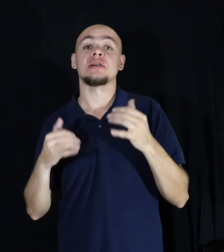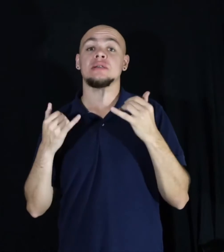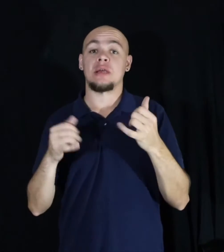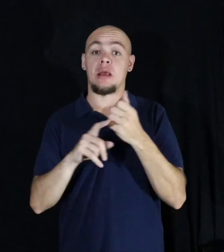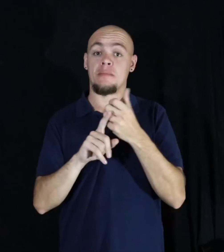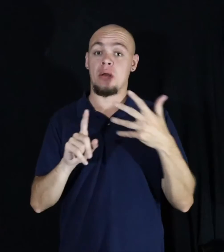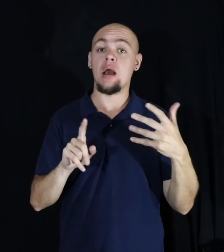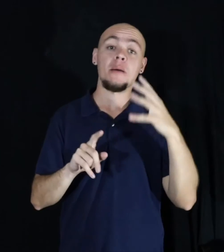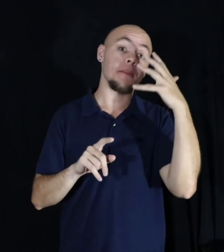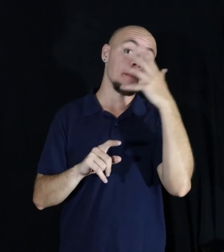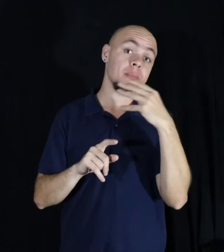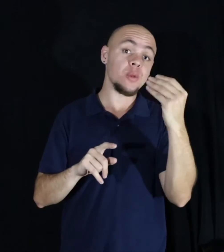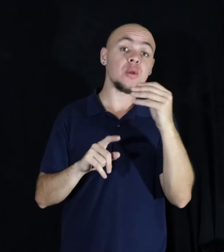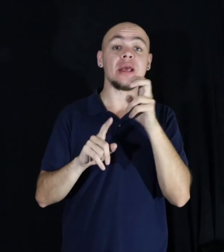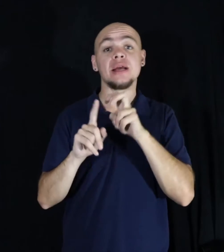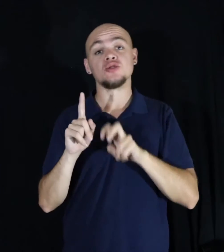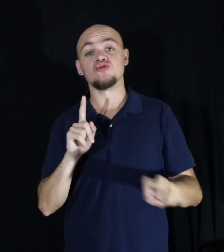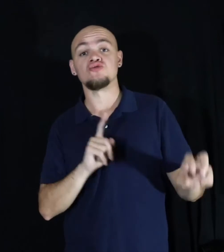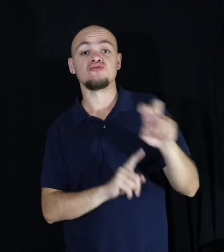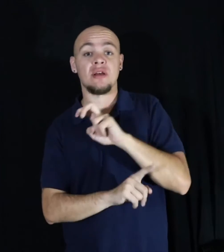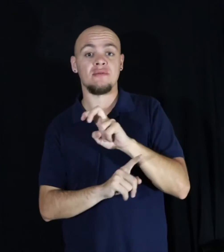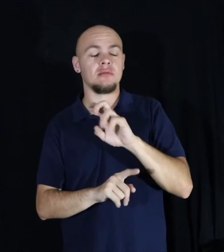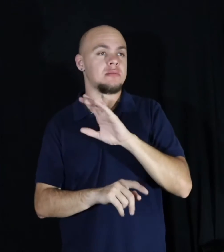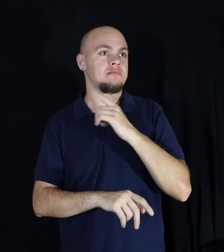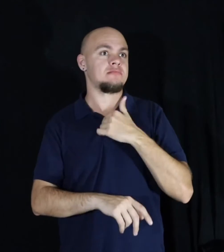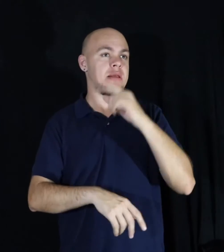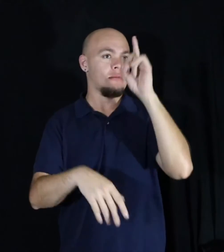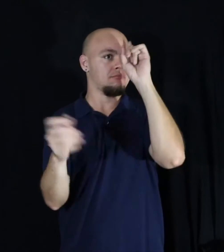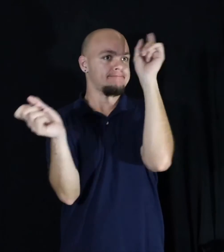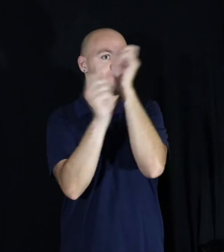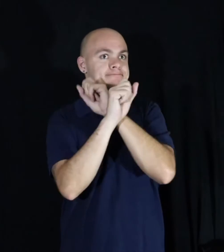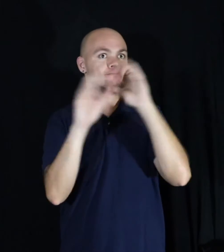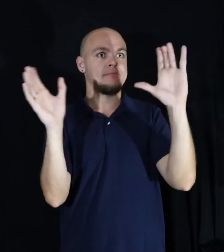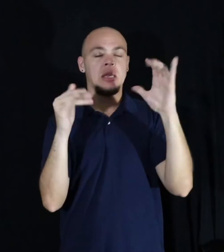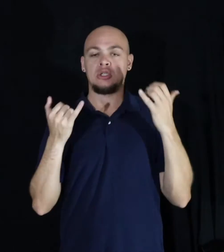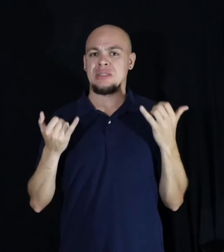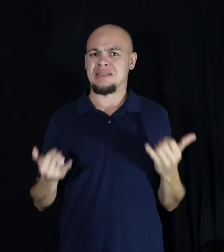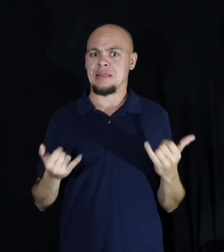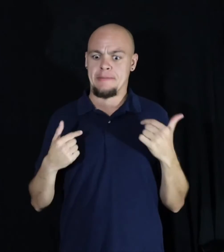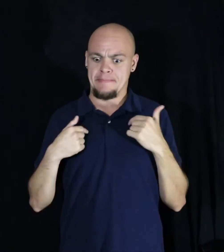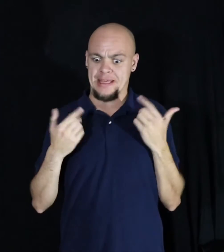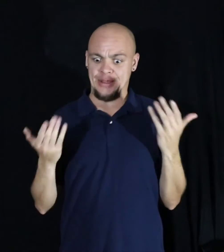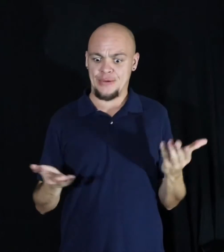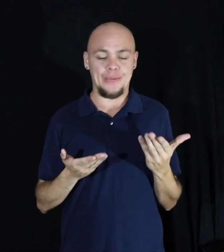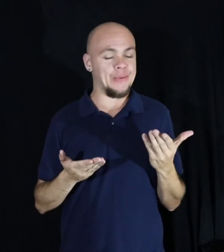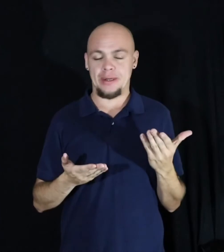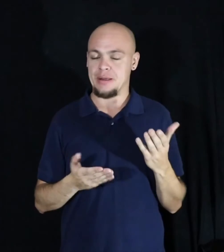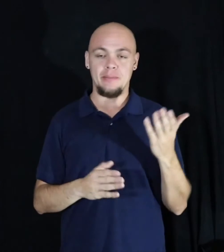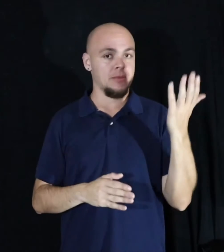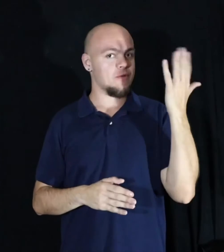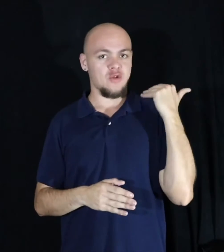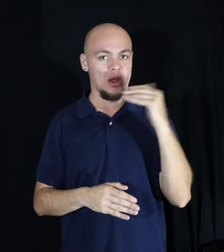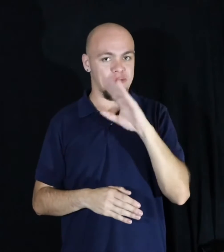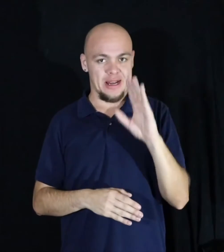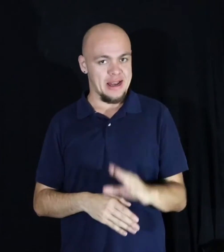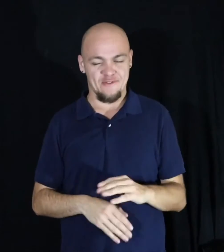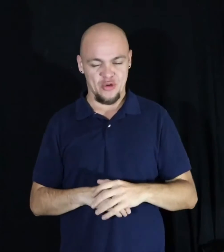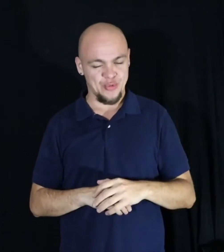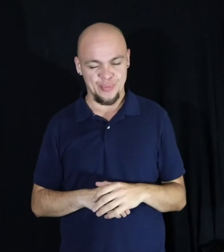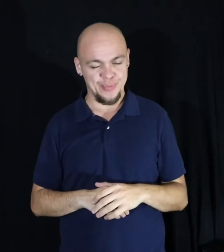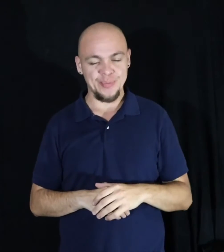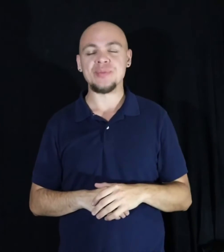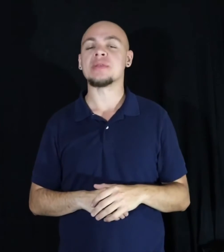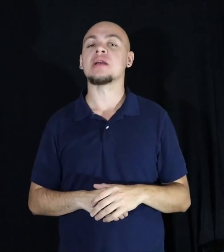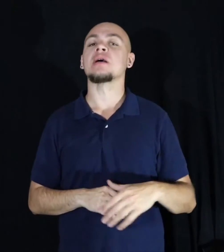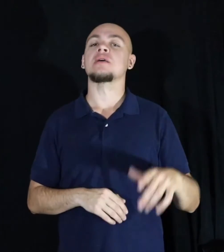into beauty and travel. And I would have never imagined being where I am today. Once I started my blog, I studied a short course